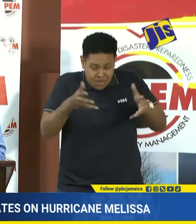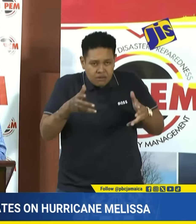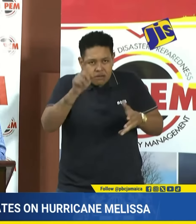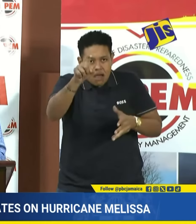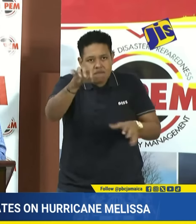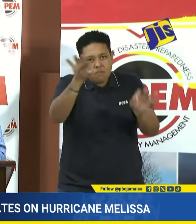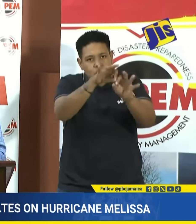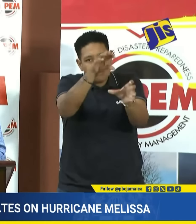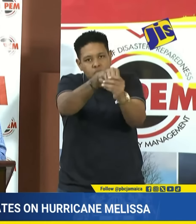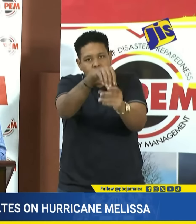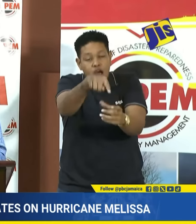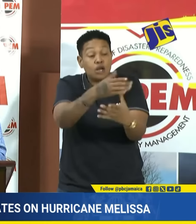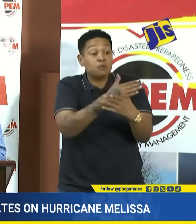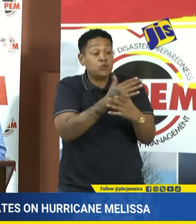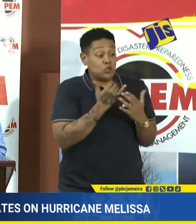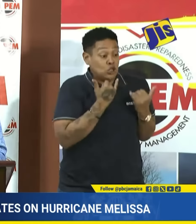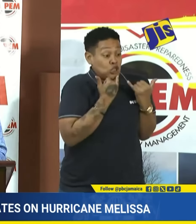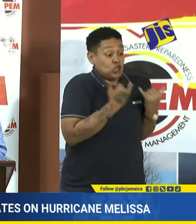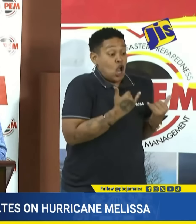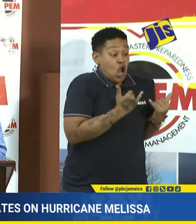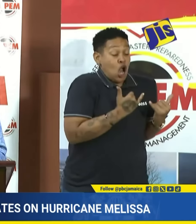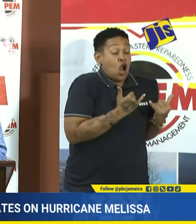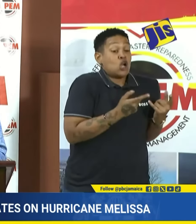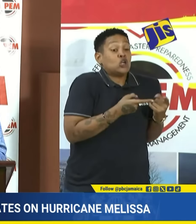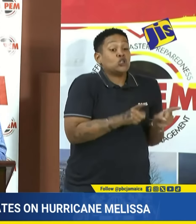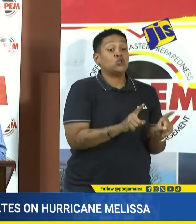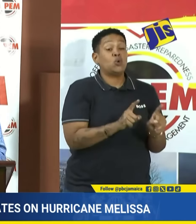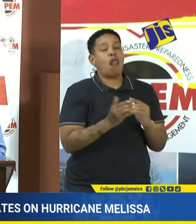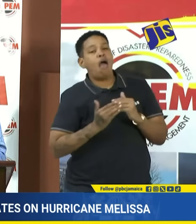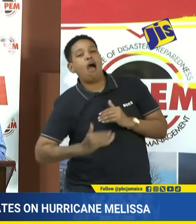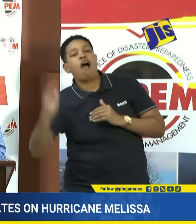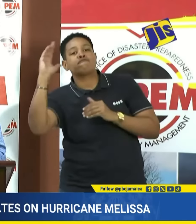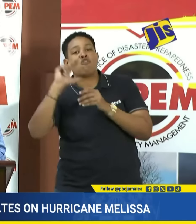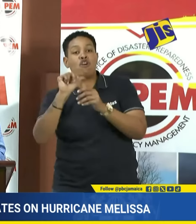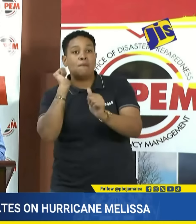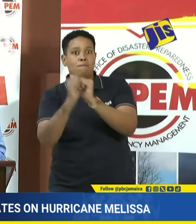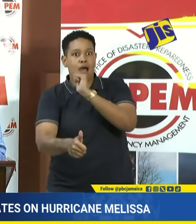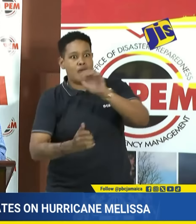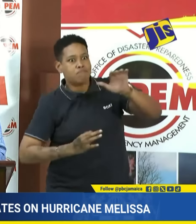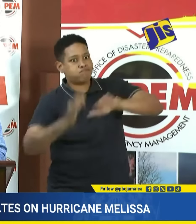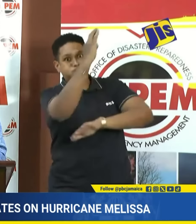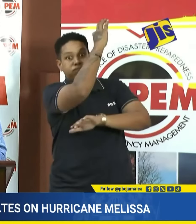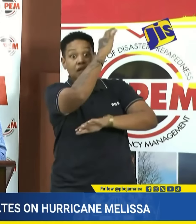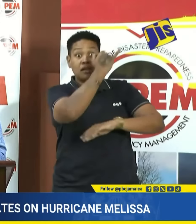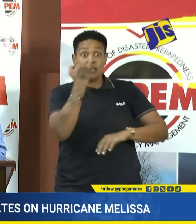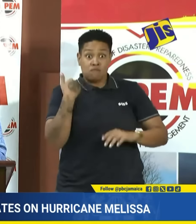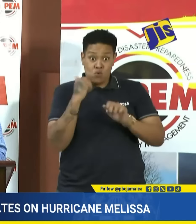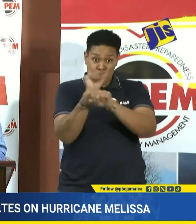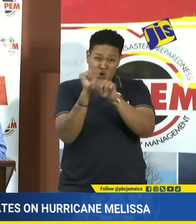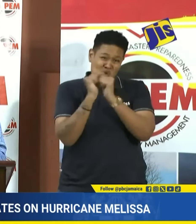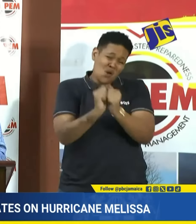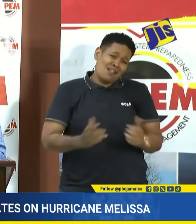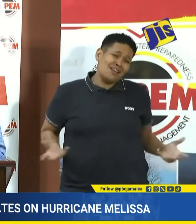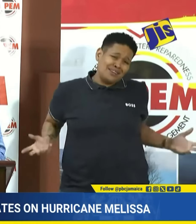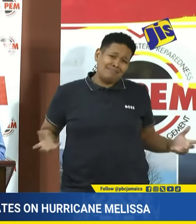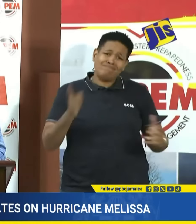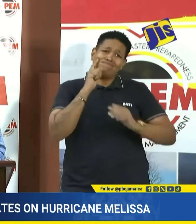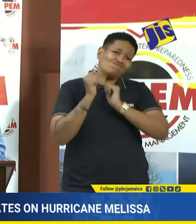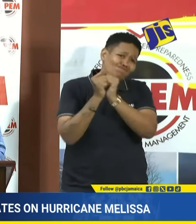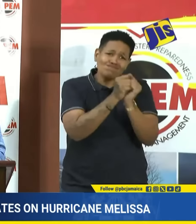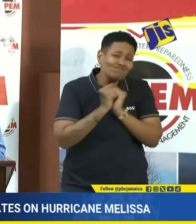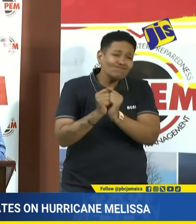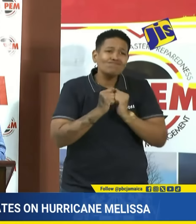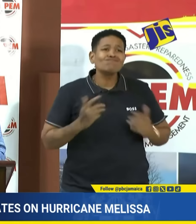part to play between now, during, and after. And if we do it collectively, in